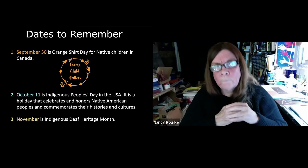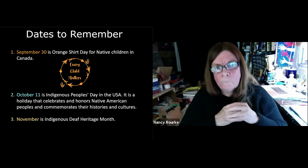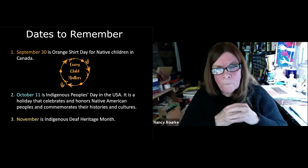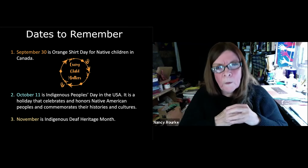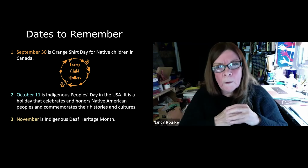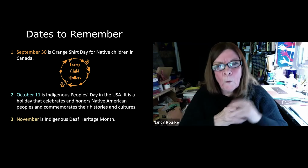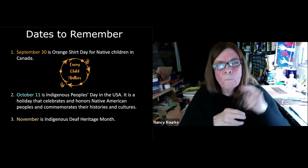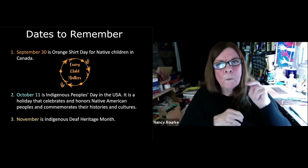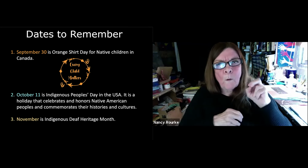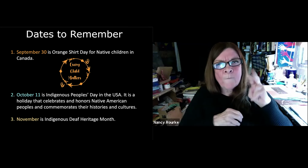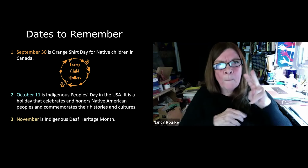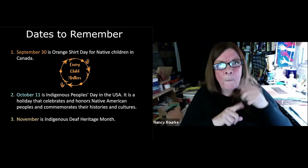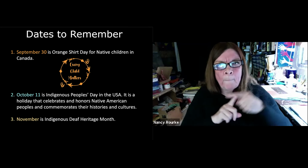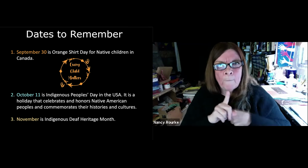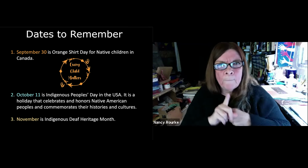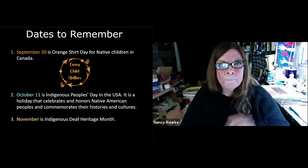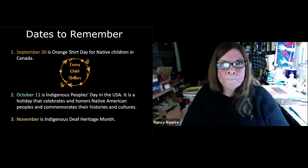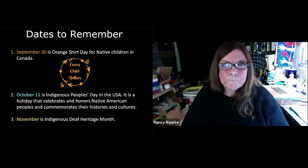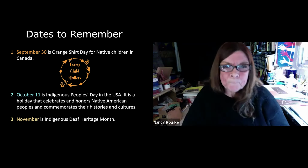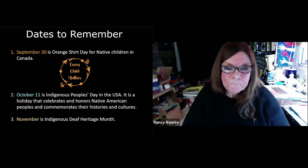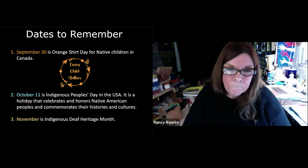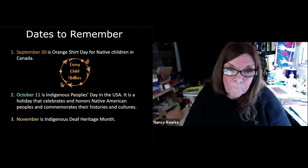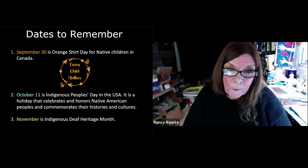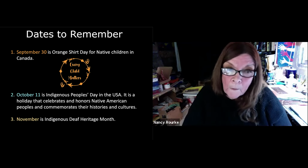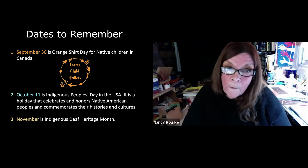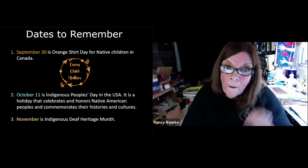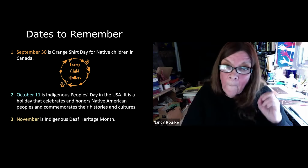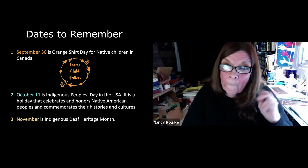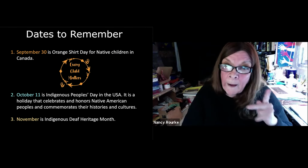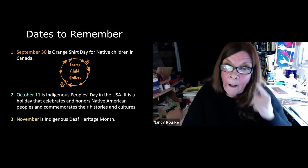And there is just so much to learn during that month of November.